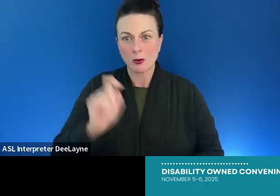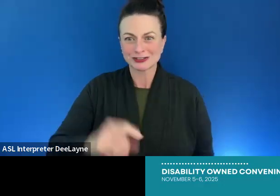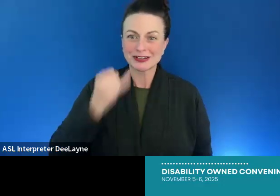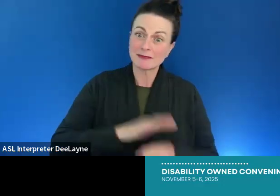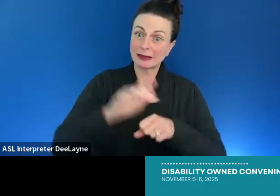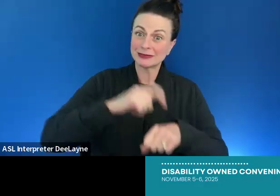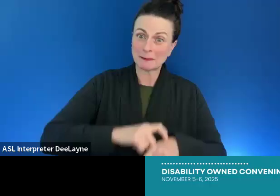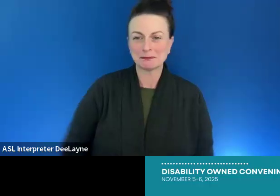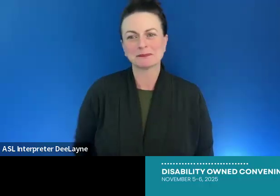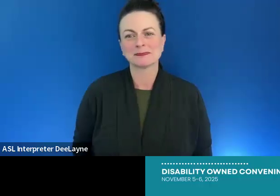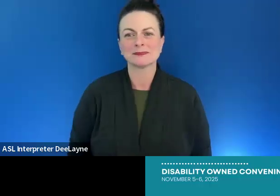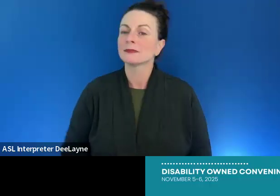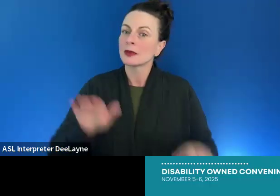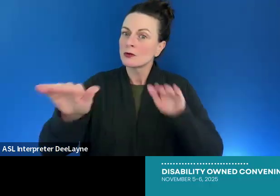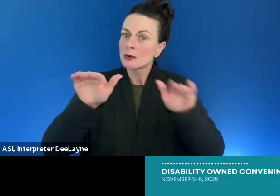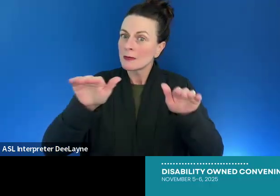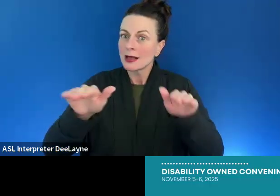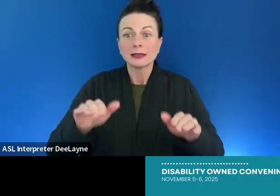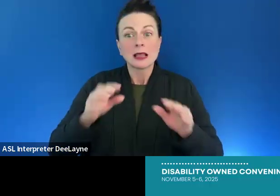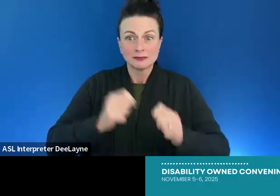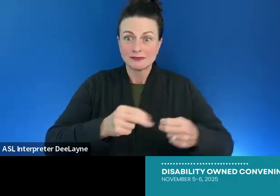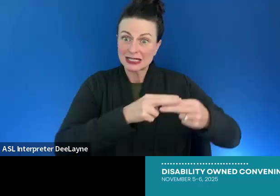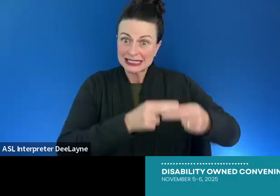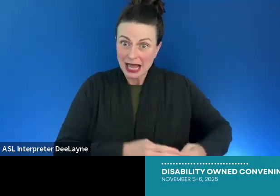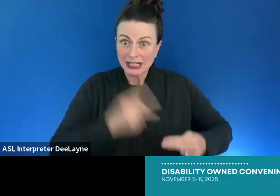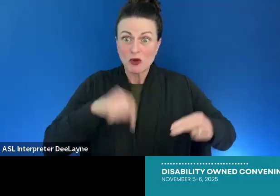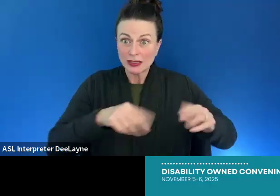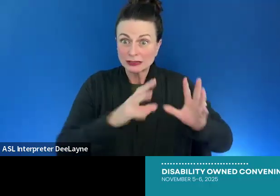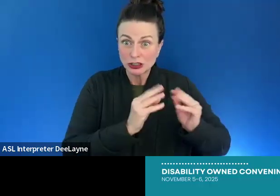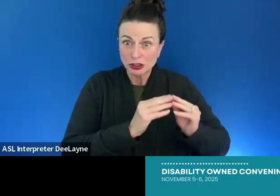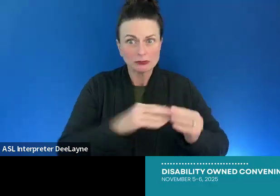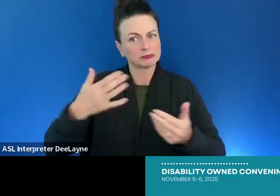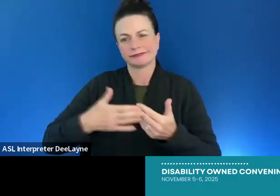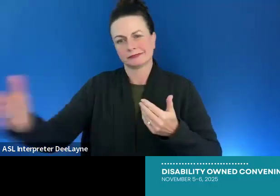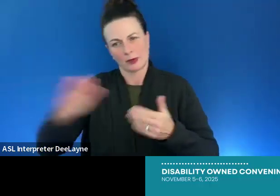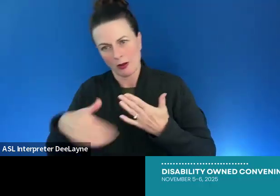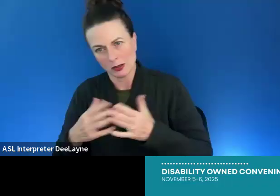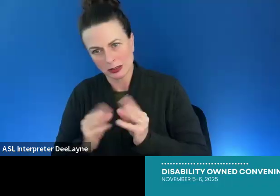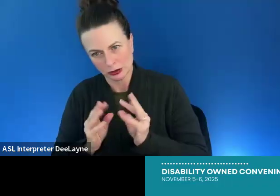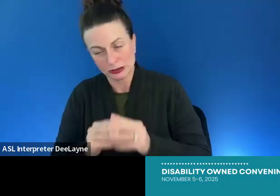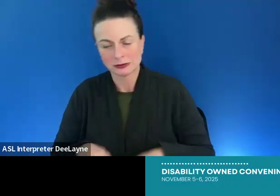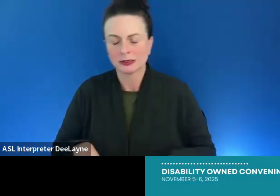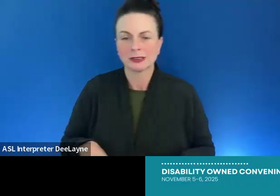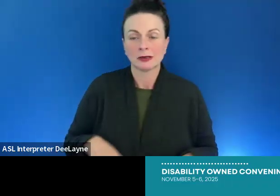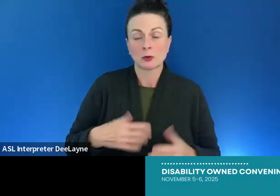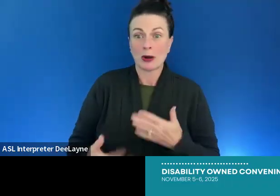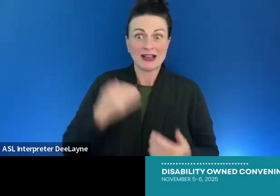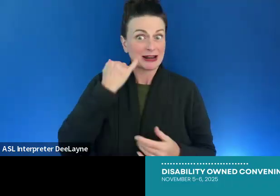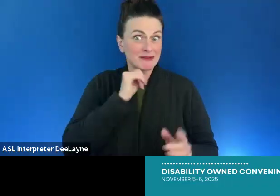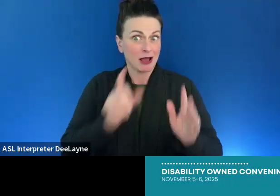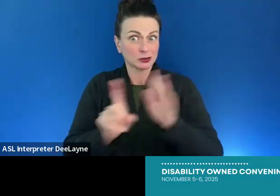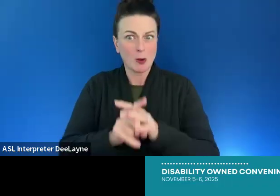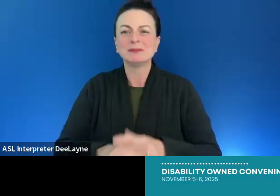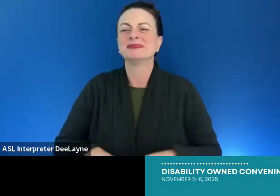time. Reminder, the slides for this session and every session that you are going to, or even if you didn't go to